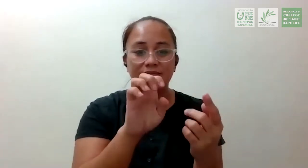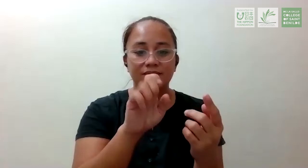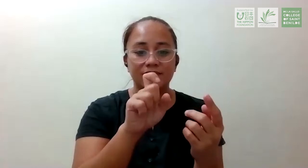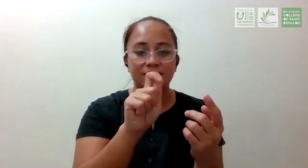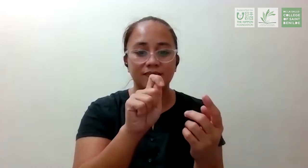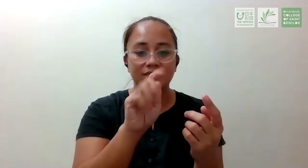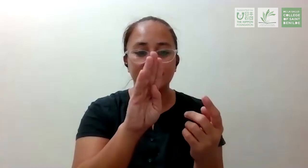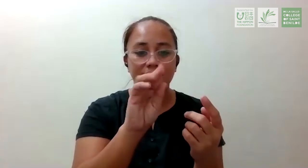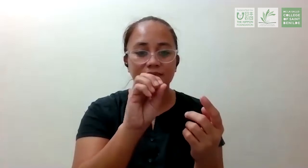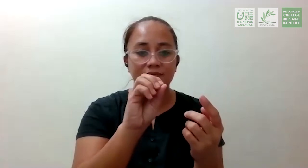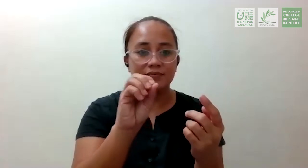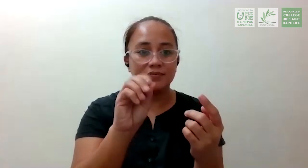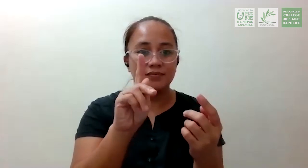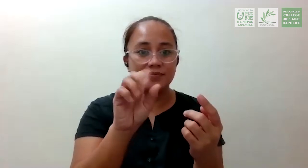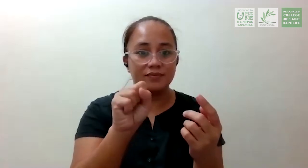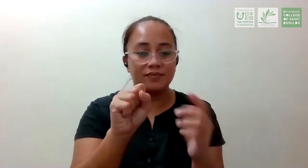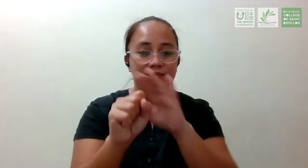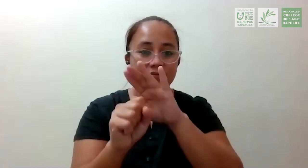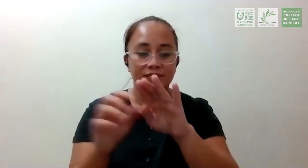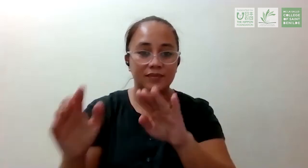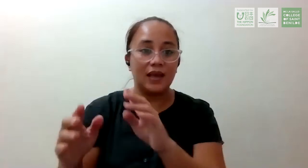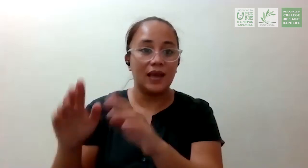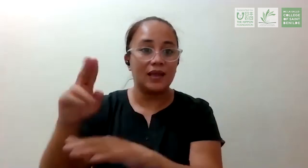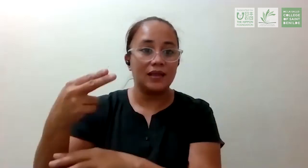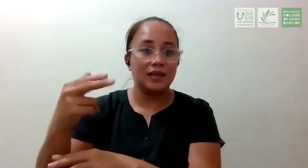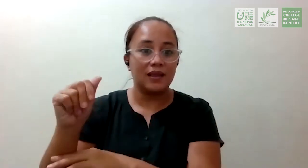and we have handbooks.